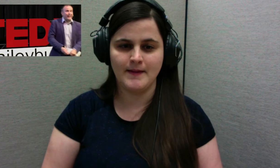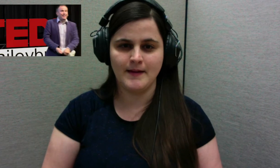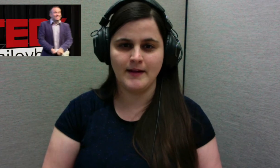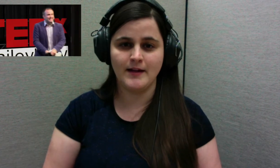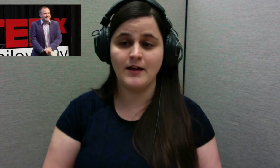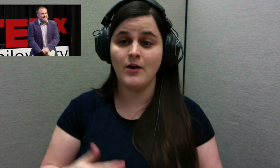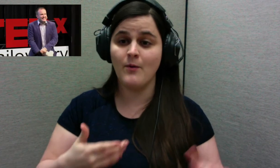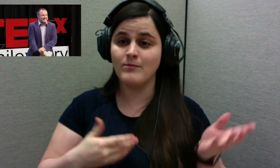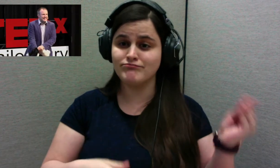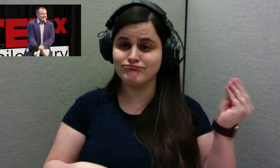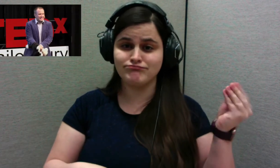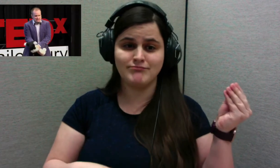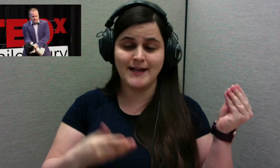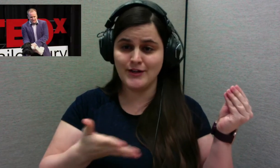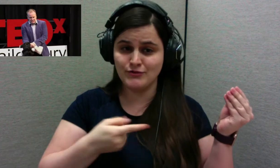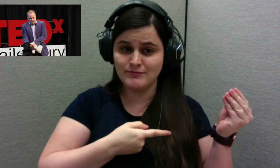So here,